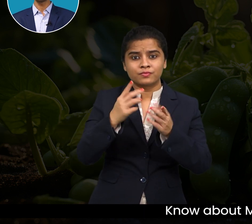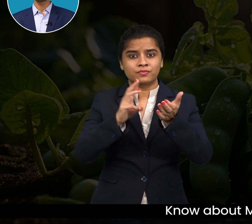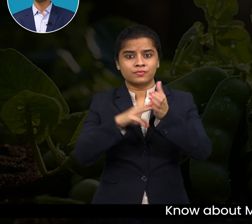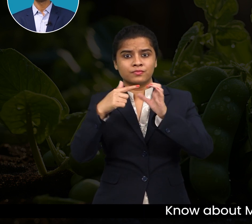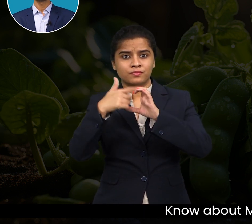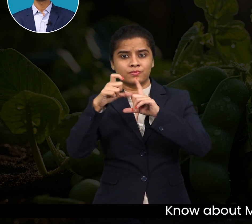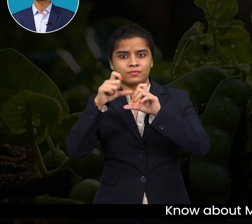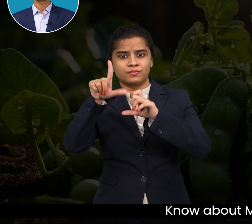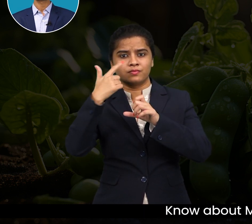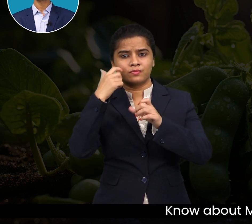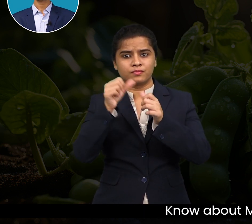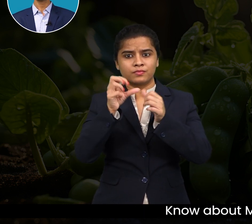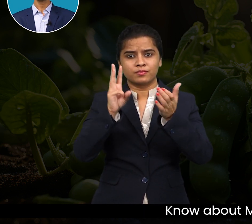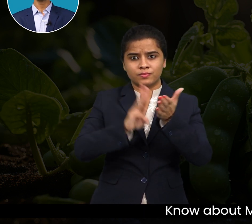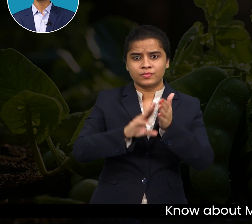Mendelian laws,